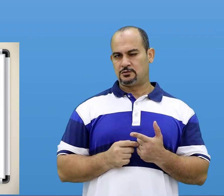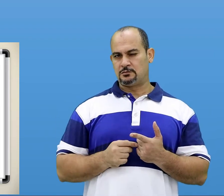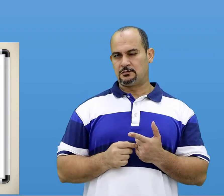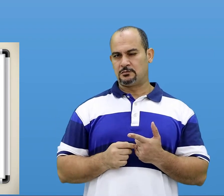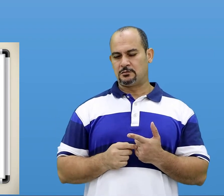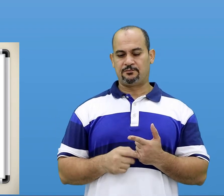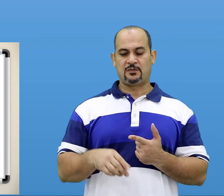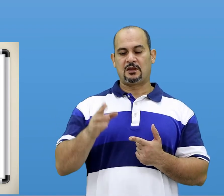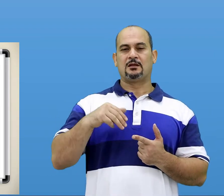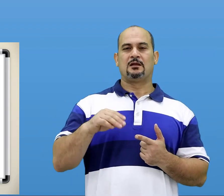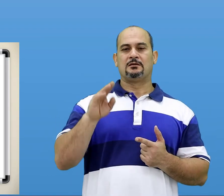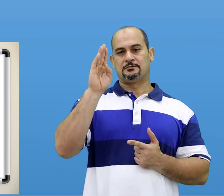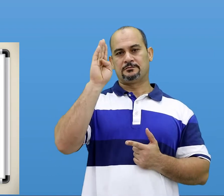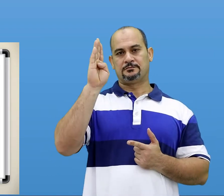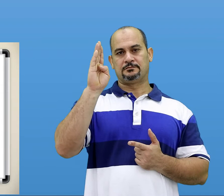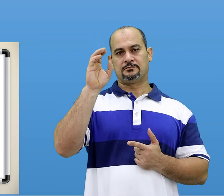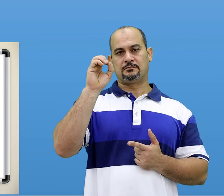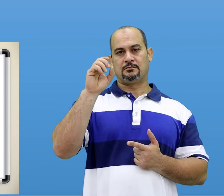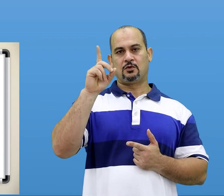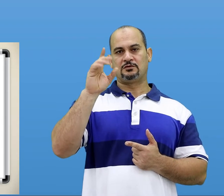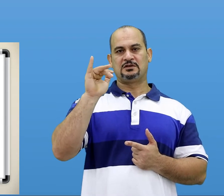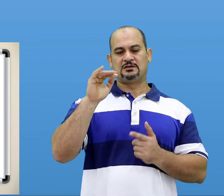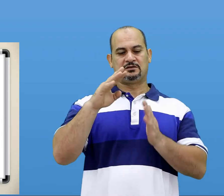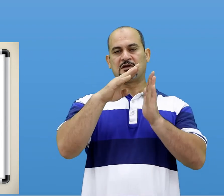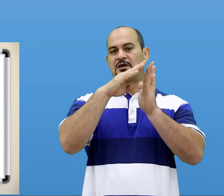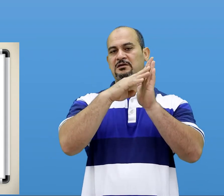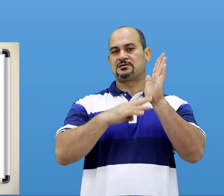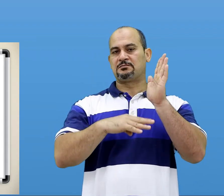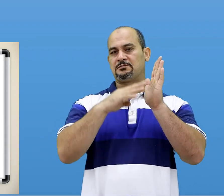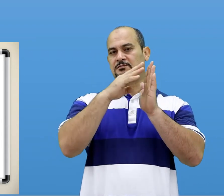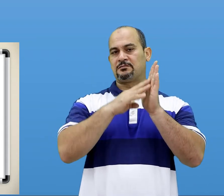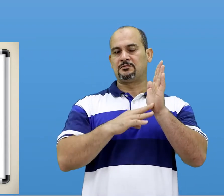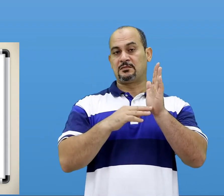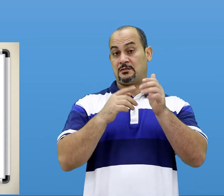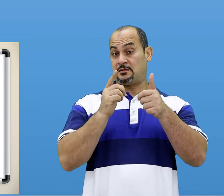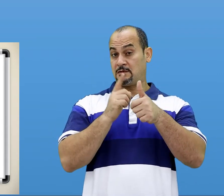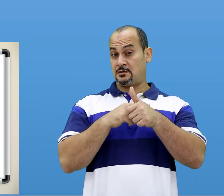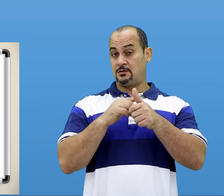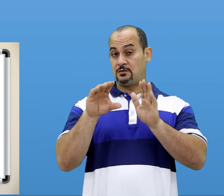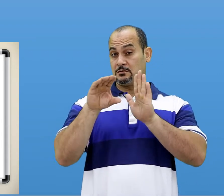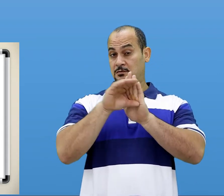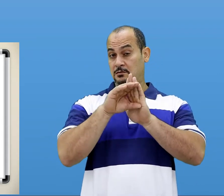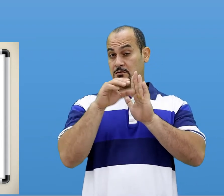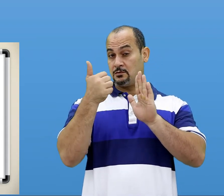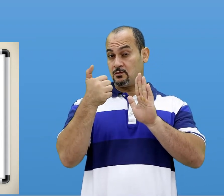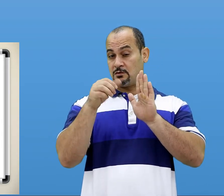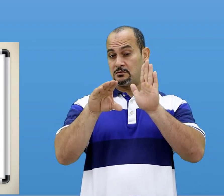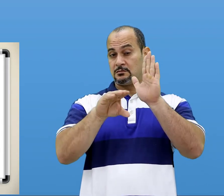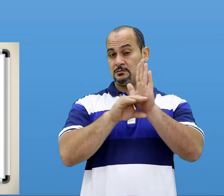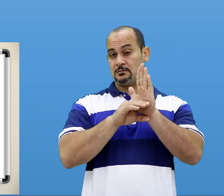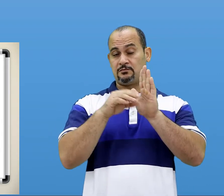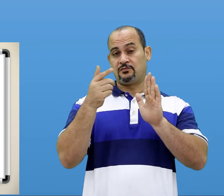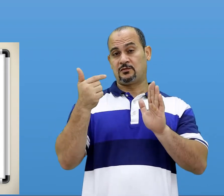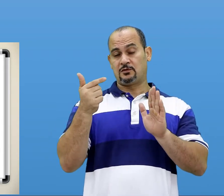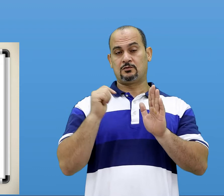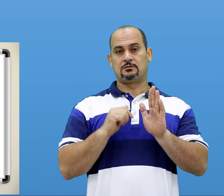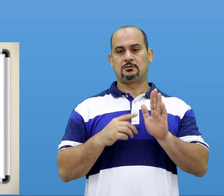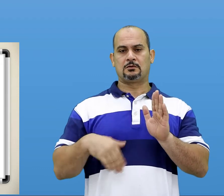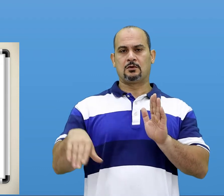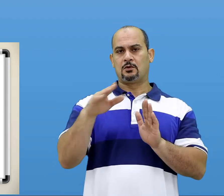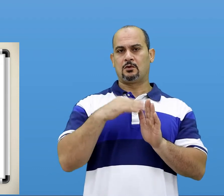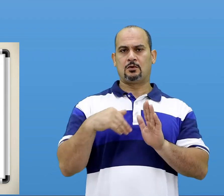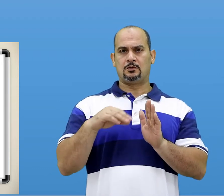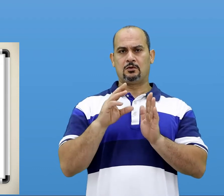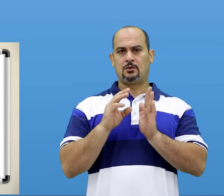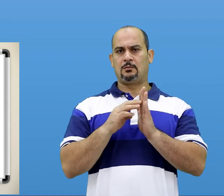the outline is the body, and the body is divided in 2 parts. Body paragraph 1 and body paragraph 2, and both of